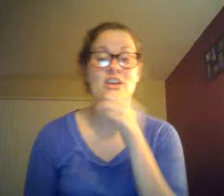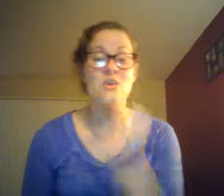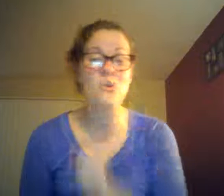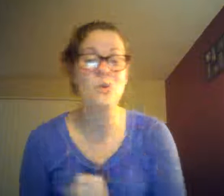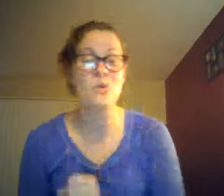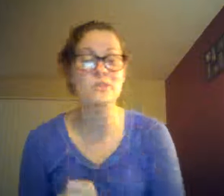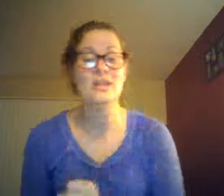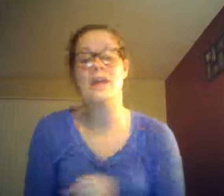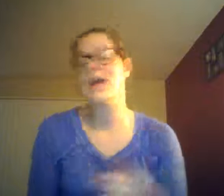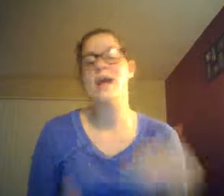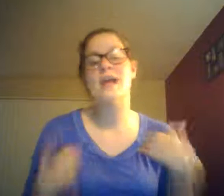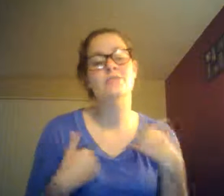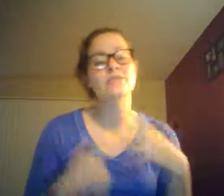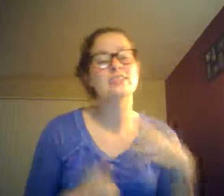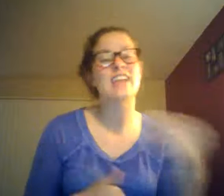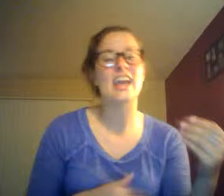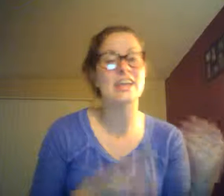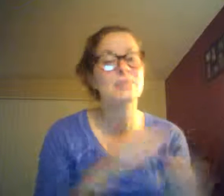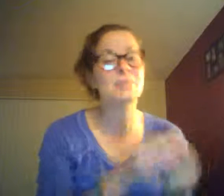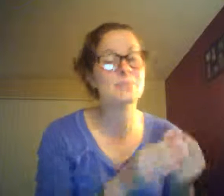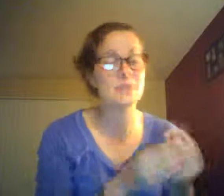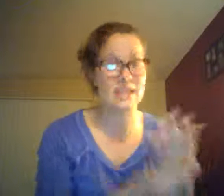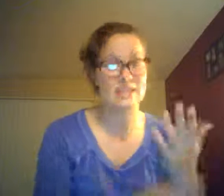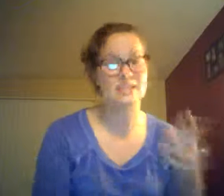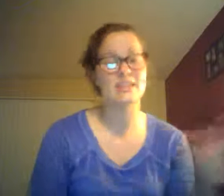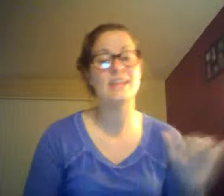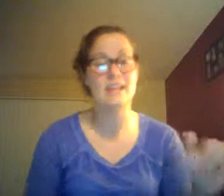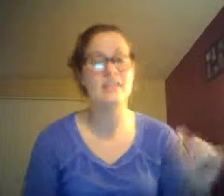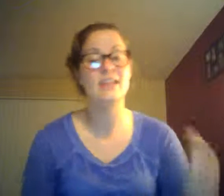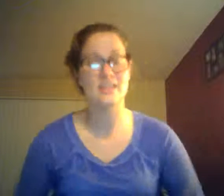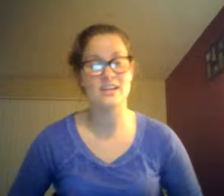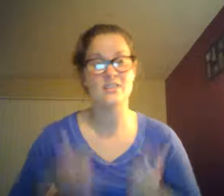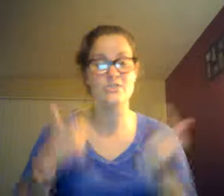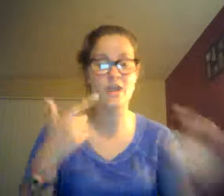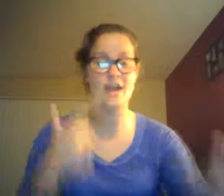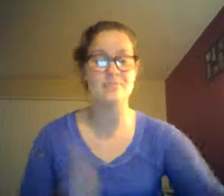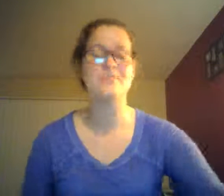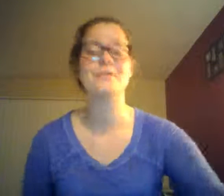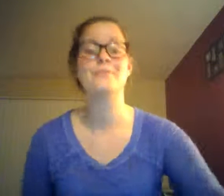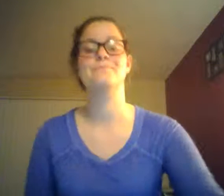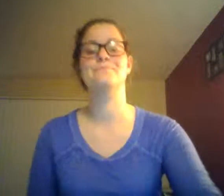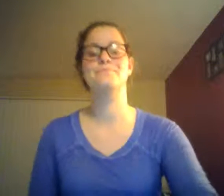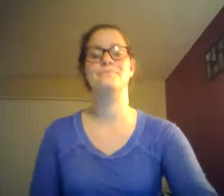and old, animals and plants alike can thrive.